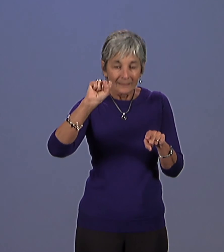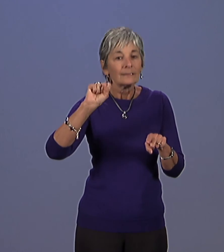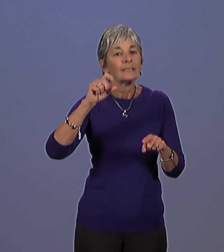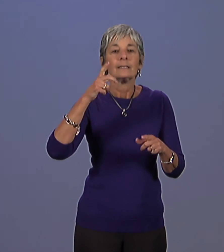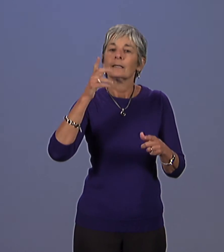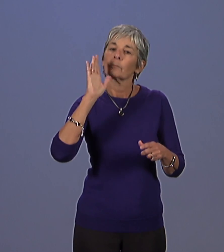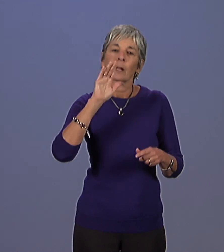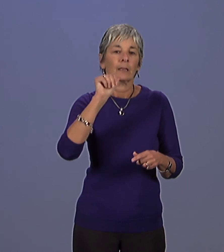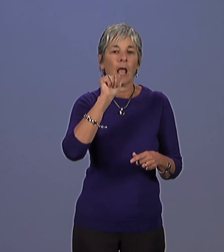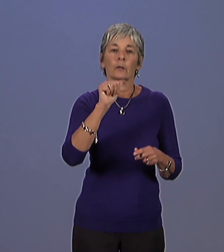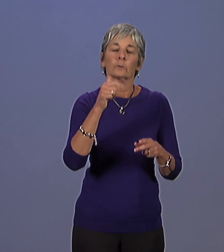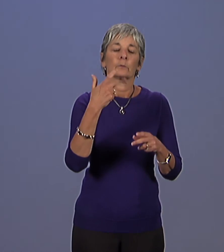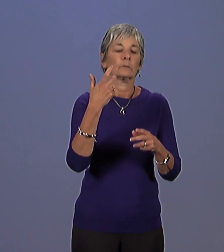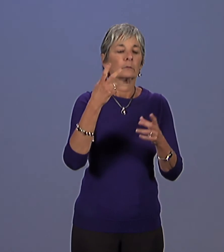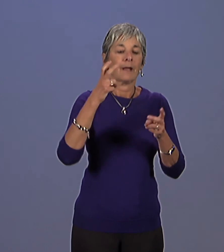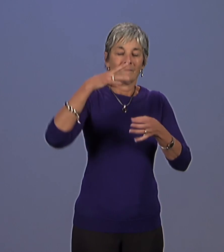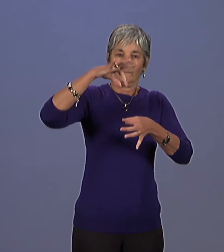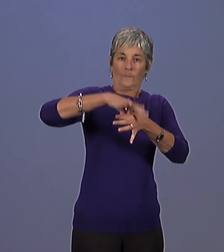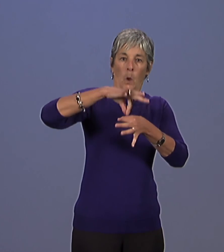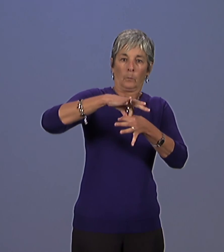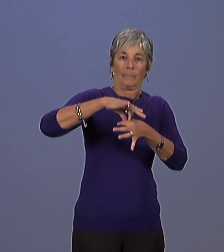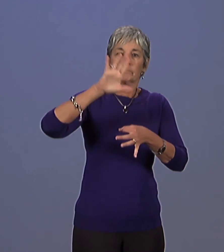So we don't make decisions by a majority vote.